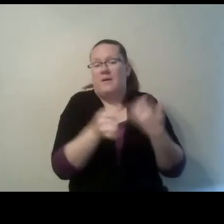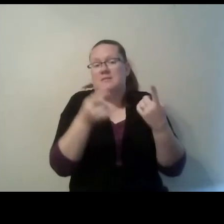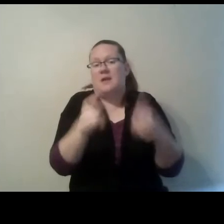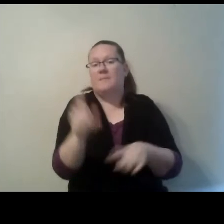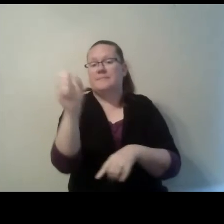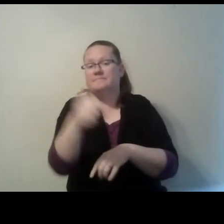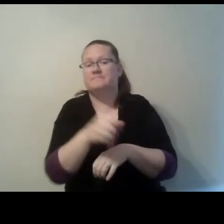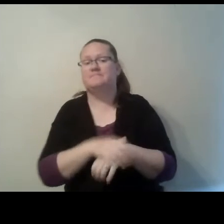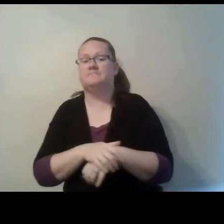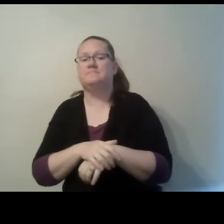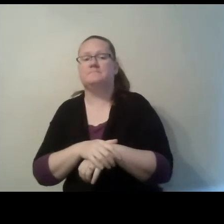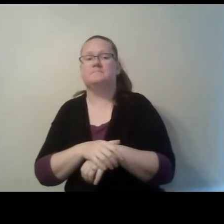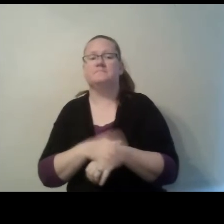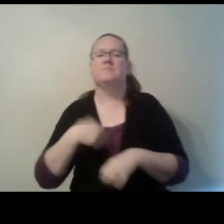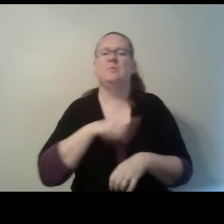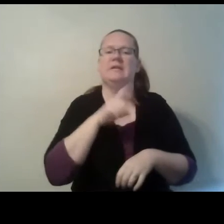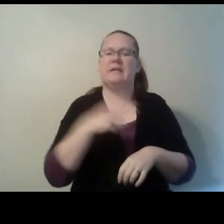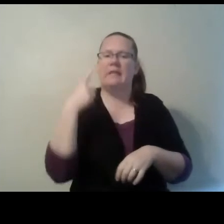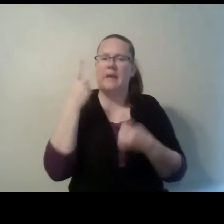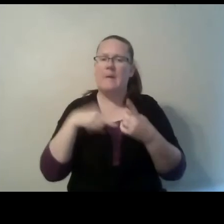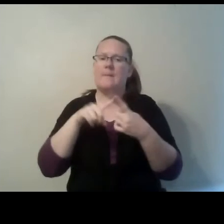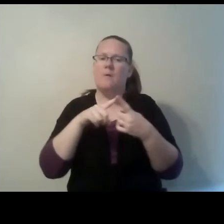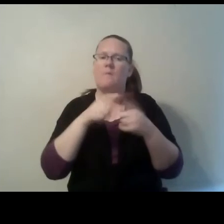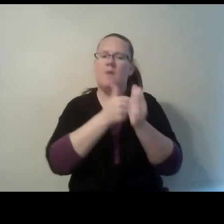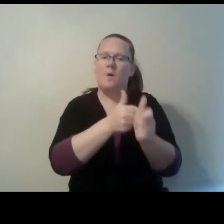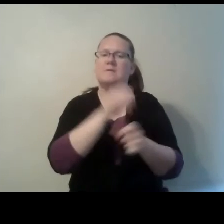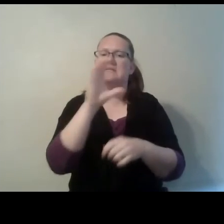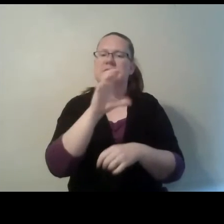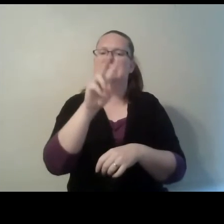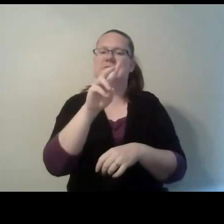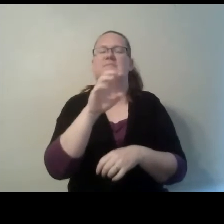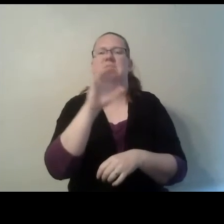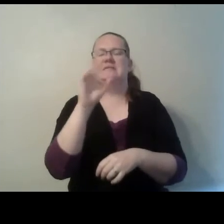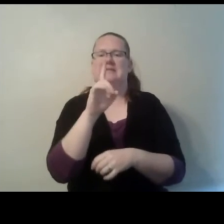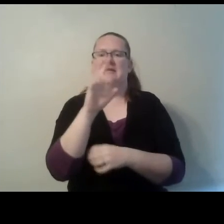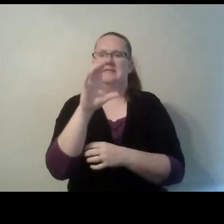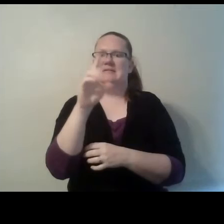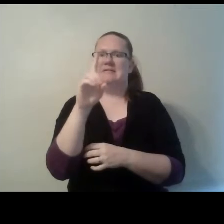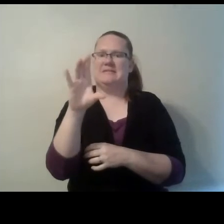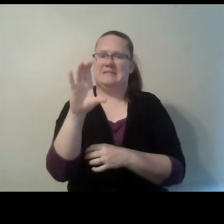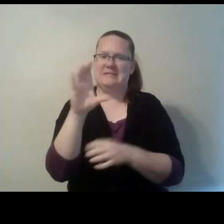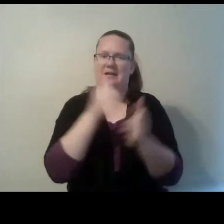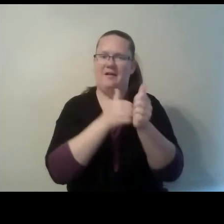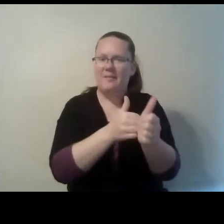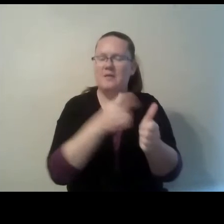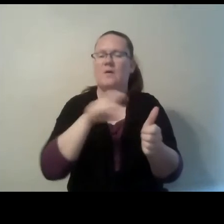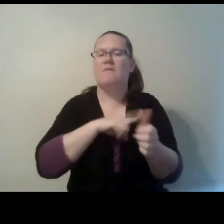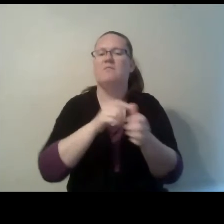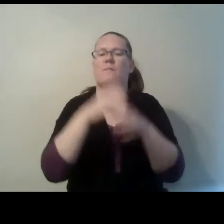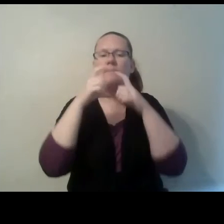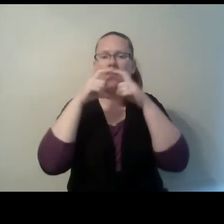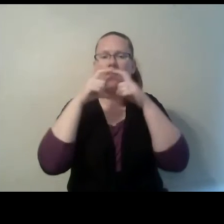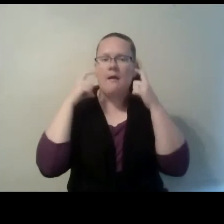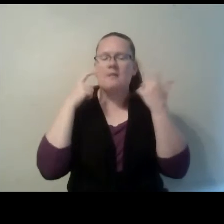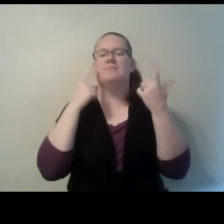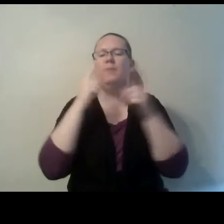think about the fact that we need to follow the CDC guidelines, wear a mask, socially distance yourselves. And, you know, we don't want to be away